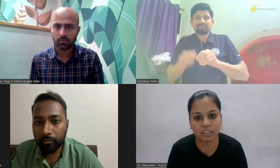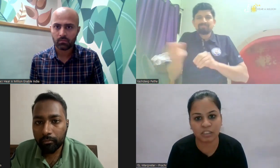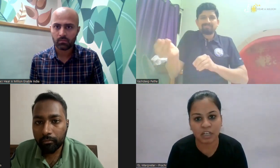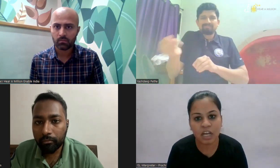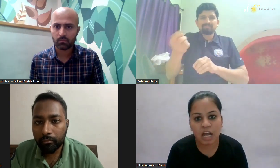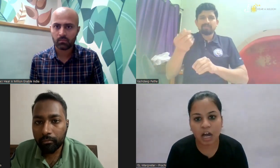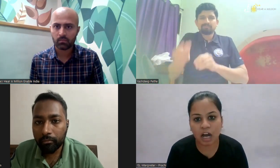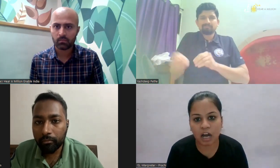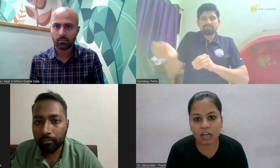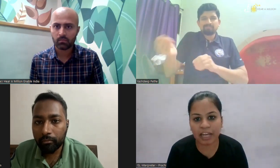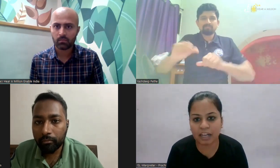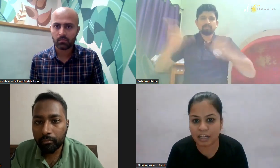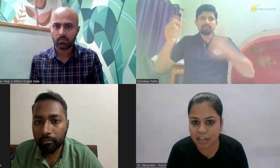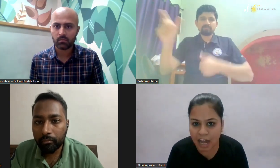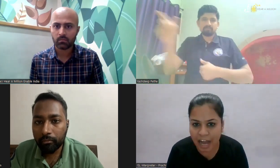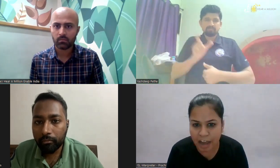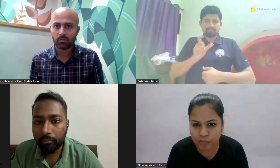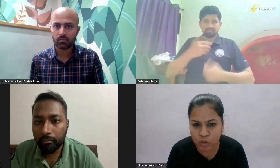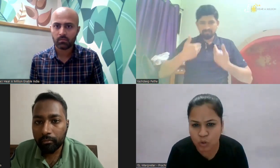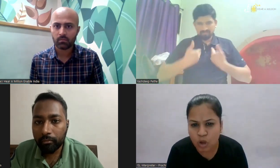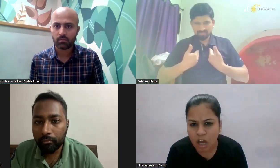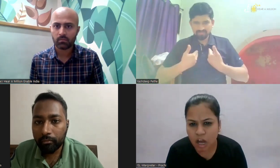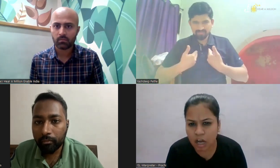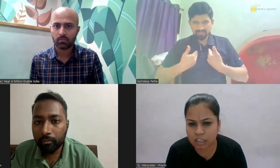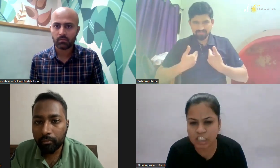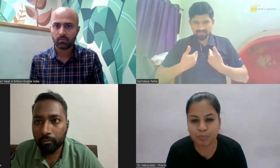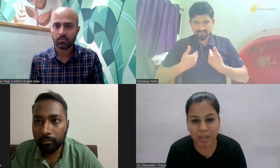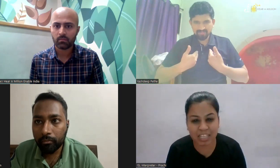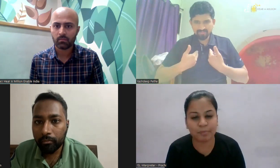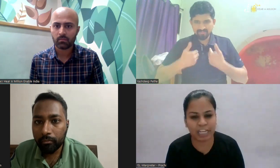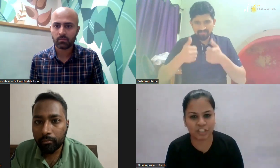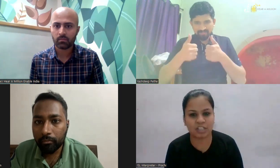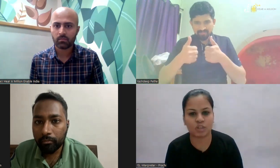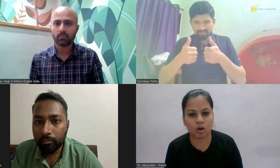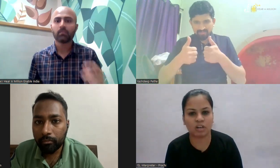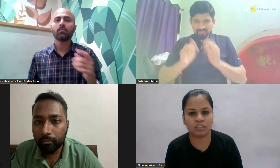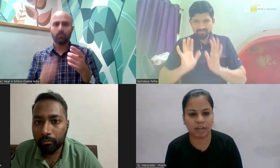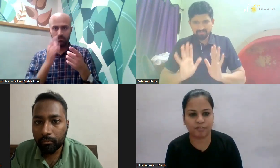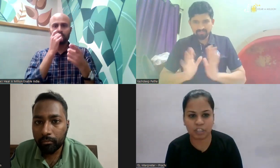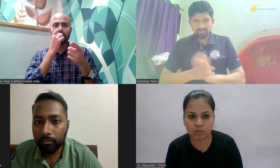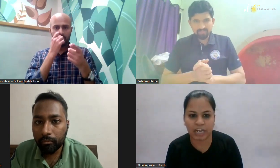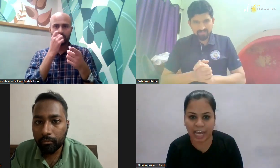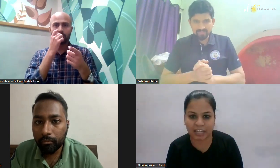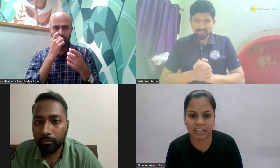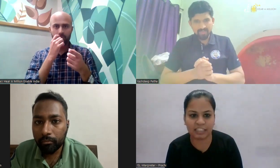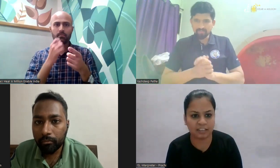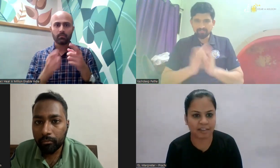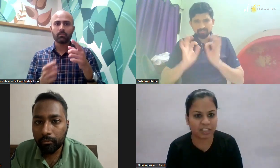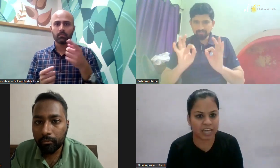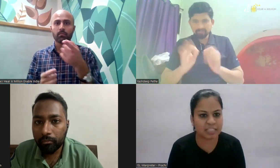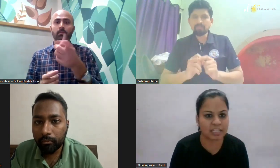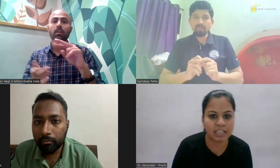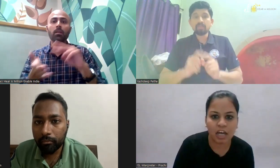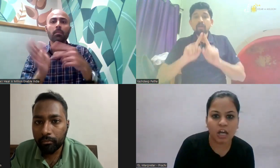deaf person, like I have to just pay some agents or someone so that I can get the